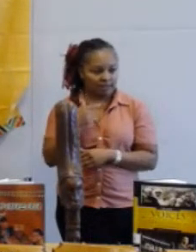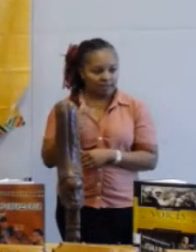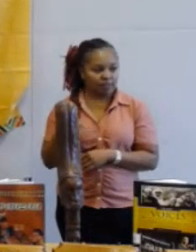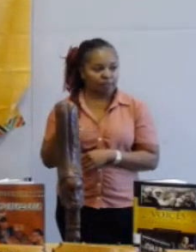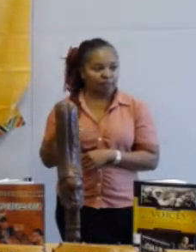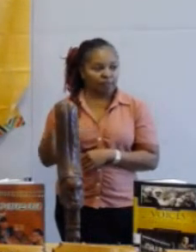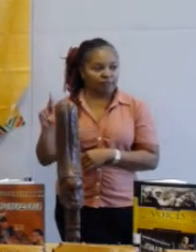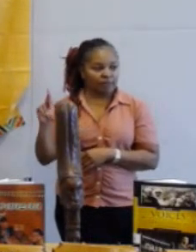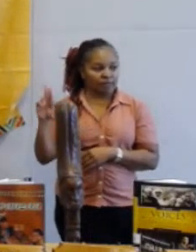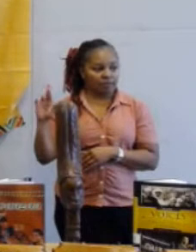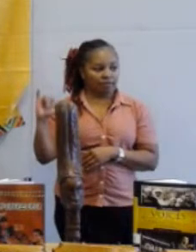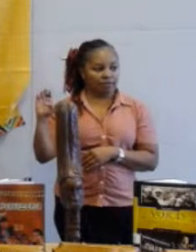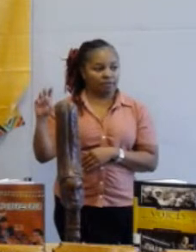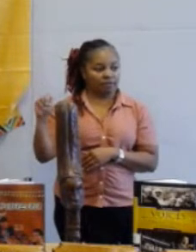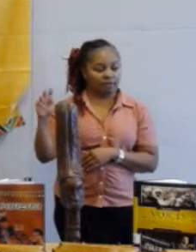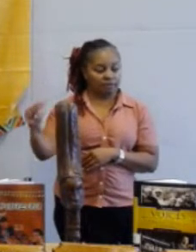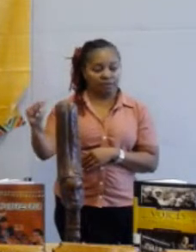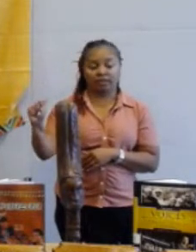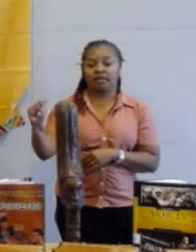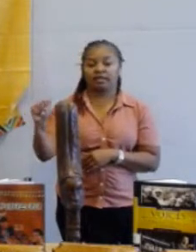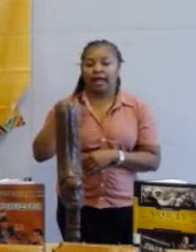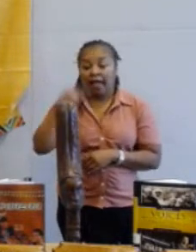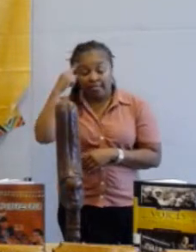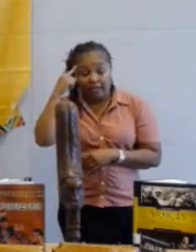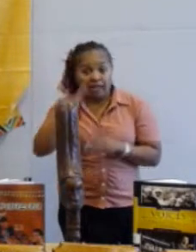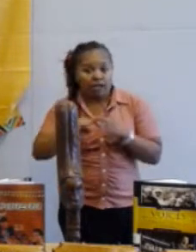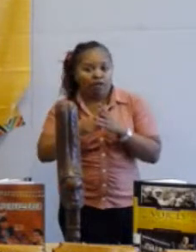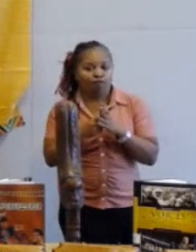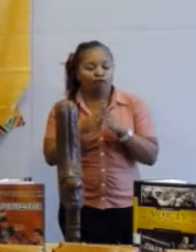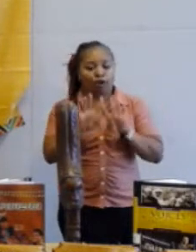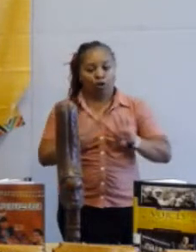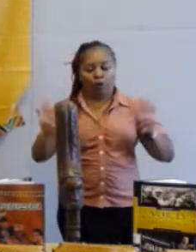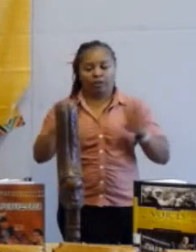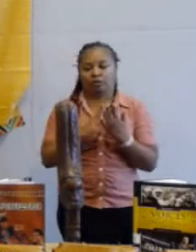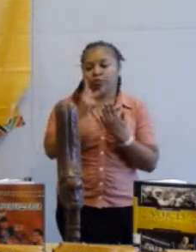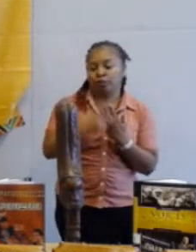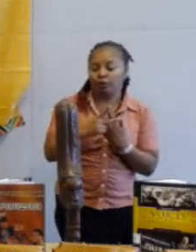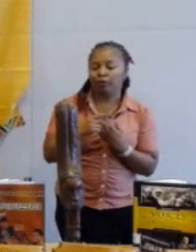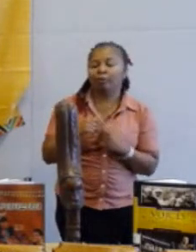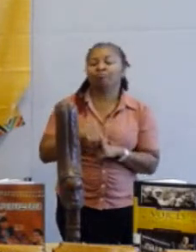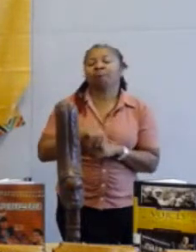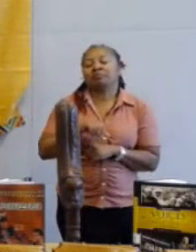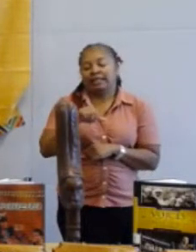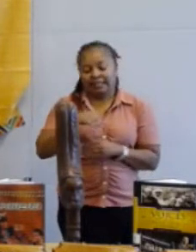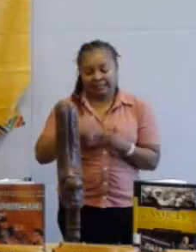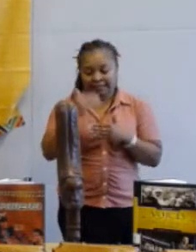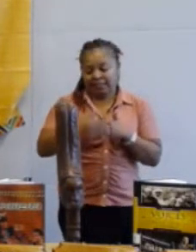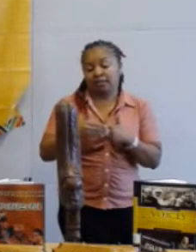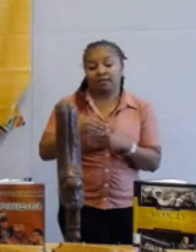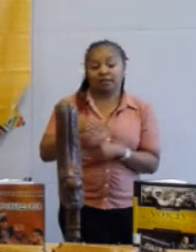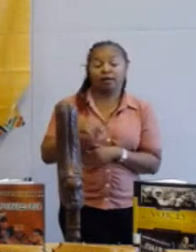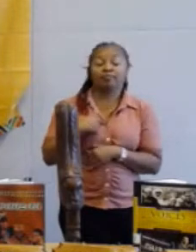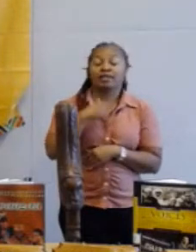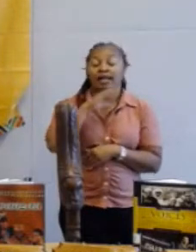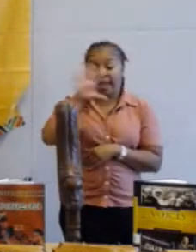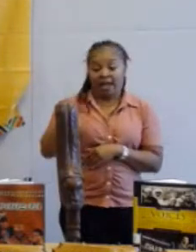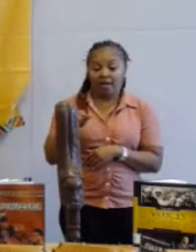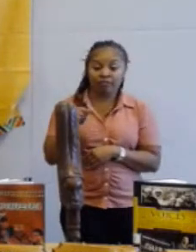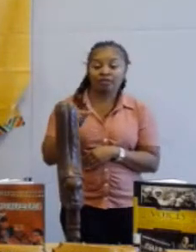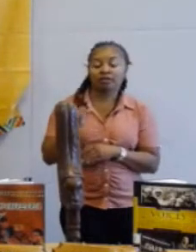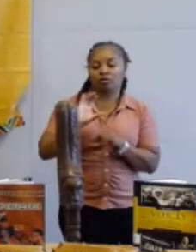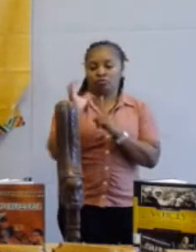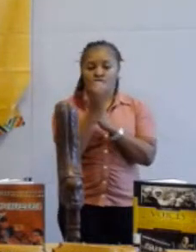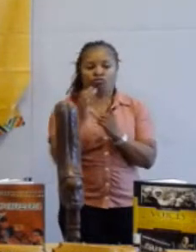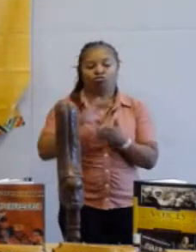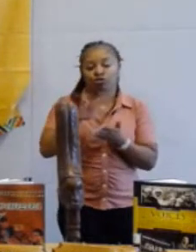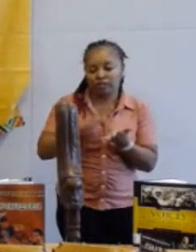Charlotte. So I think they had the first Kwanzaa program, and then the Afro-American Cultural Center started doing it. So we have a long history, we have